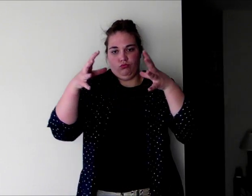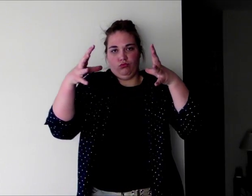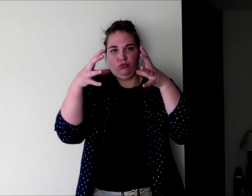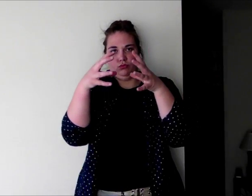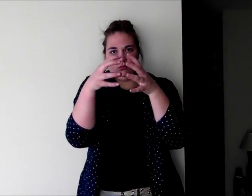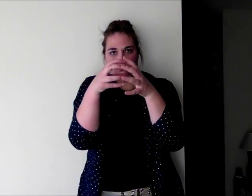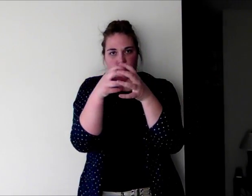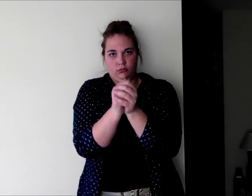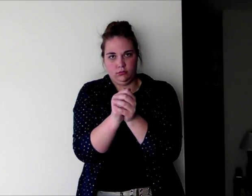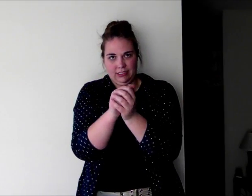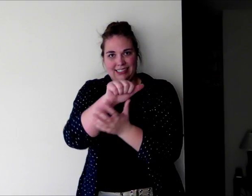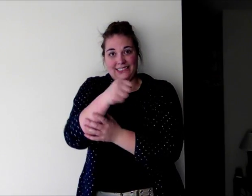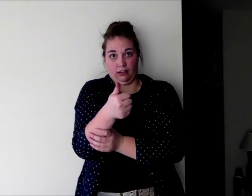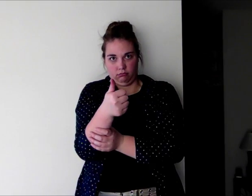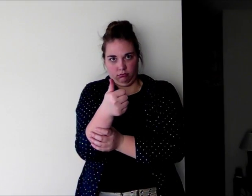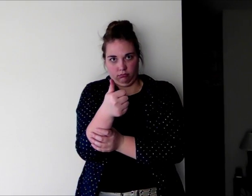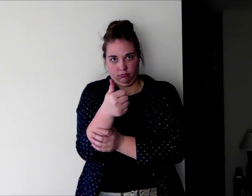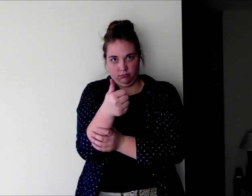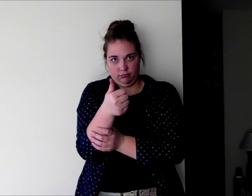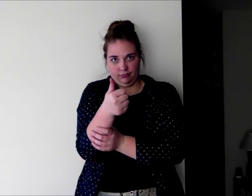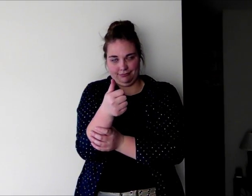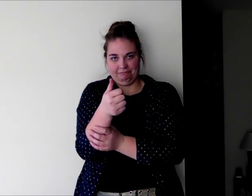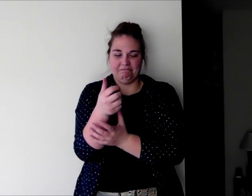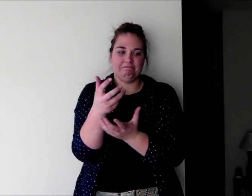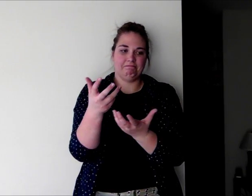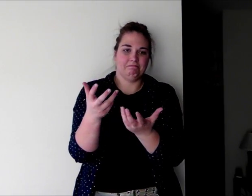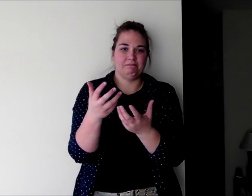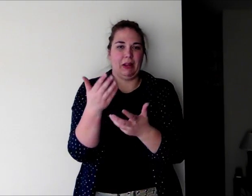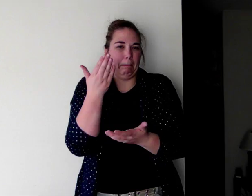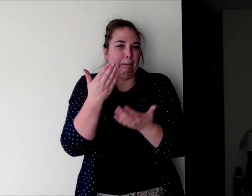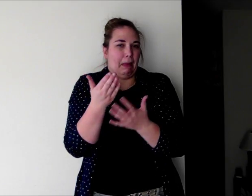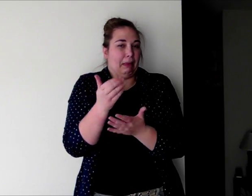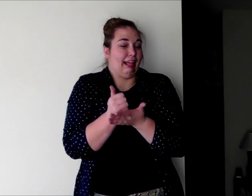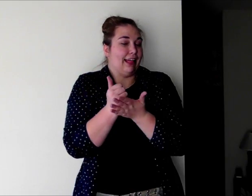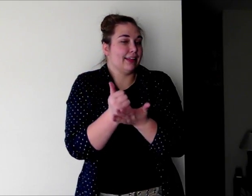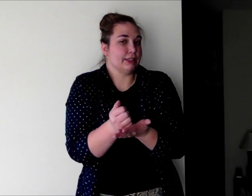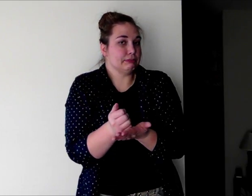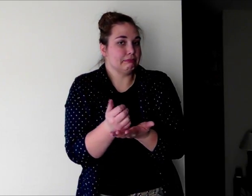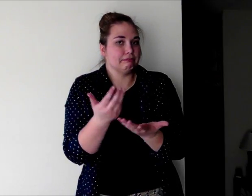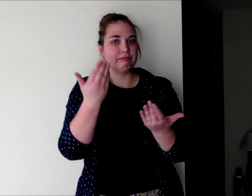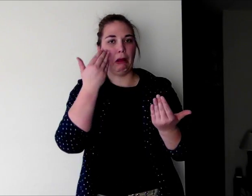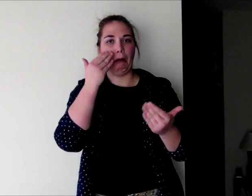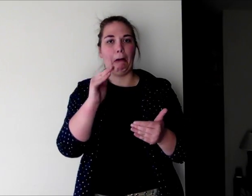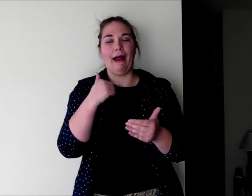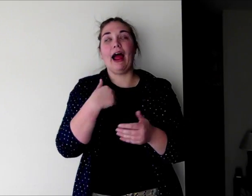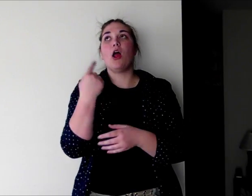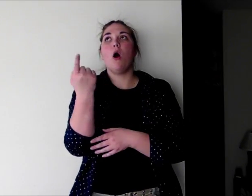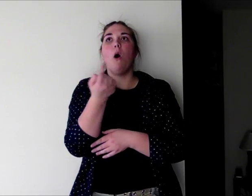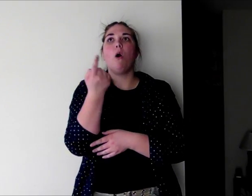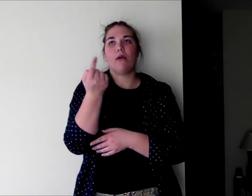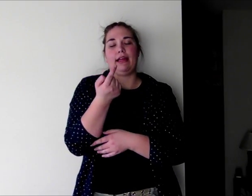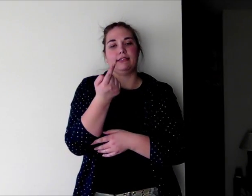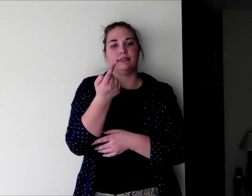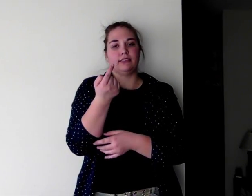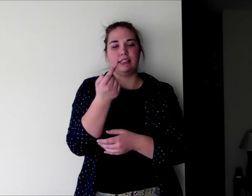grow your hand and expand it, and then you bring it right back down to 10. So maybe that helps you? I don't know.